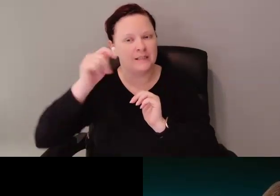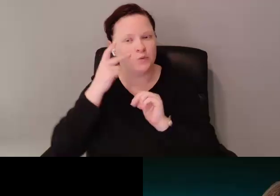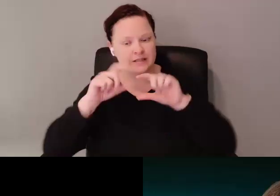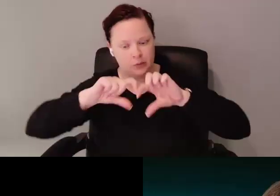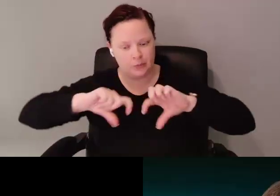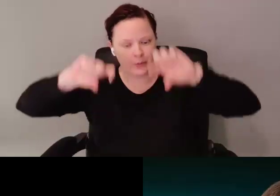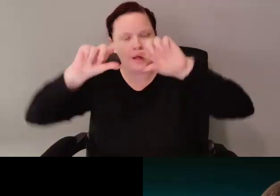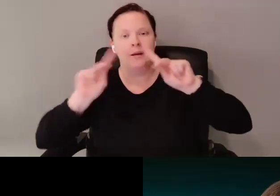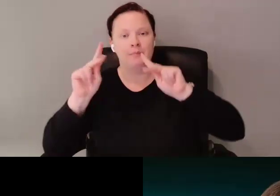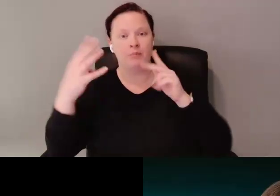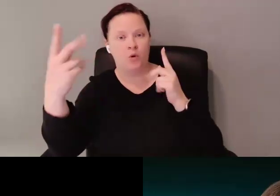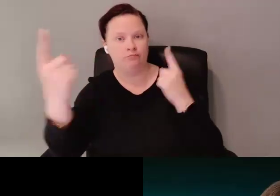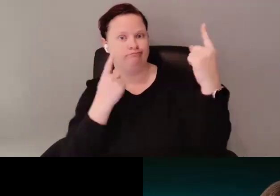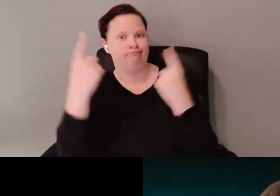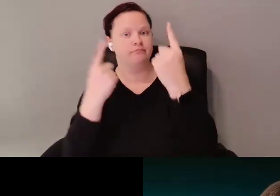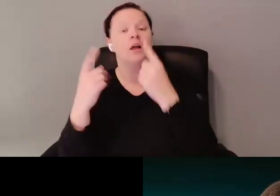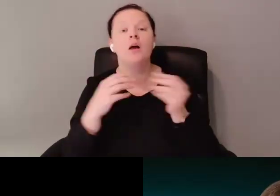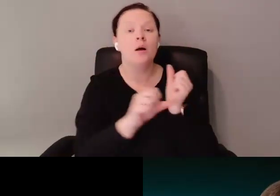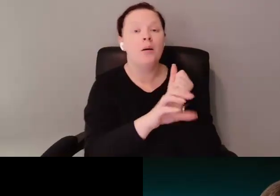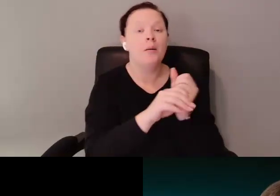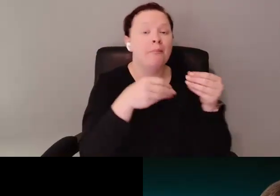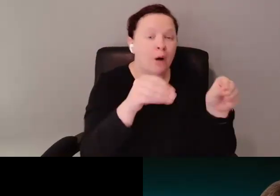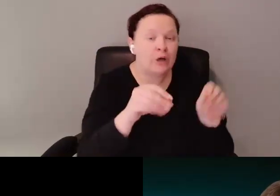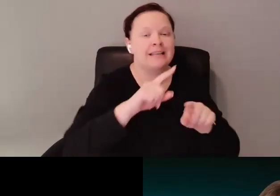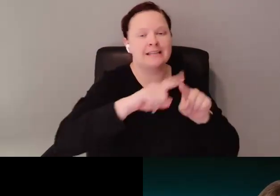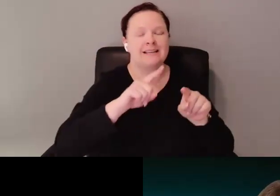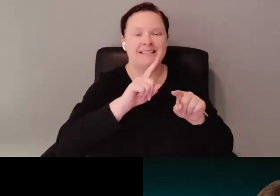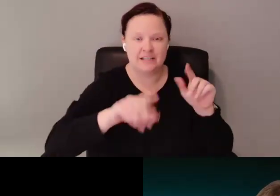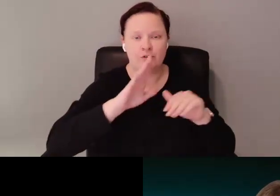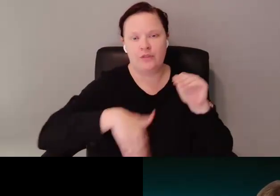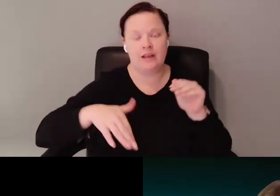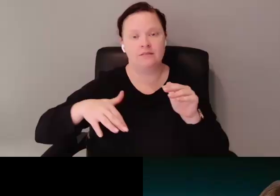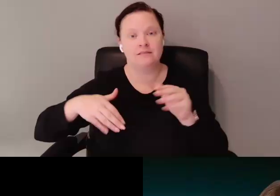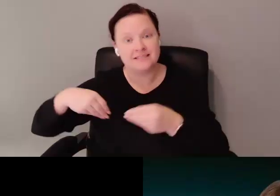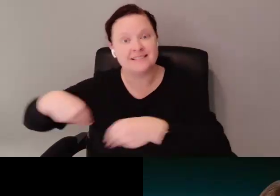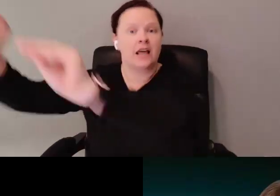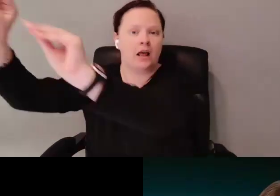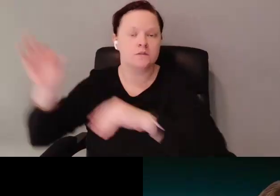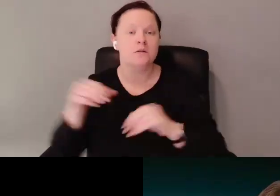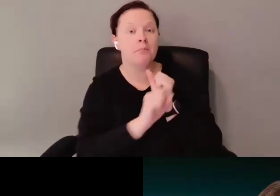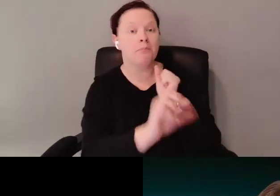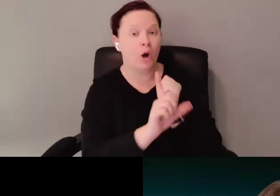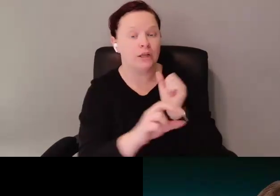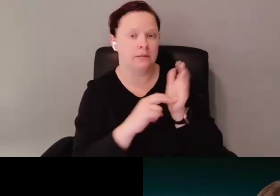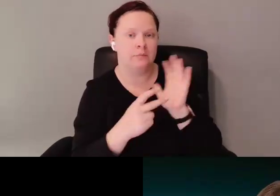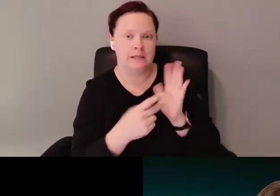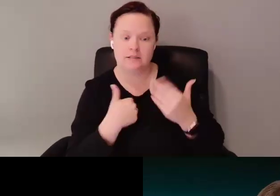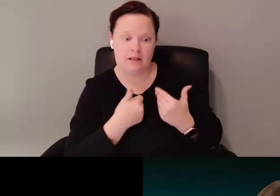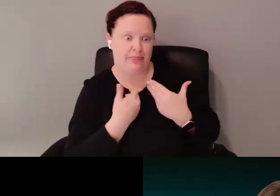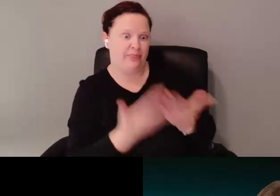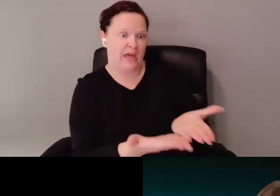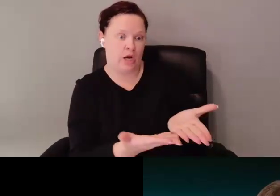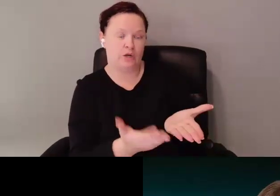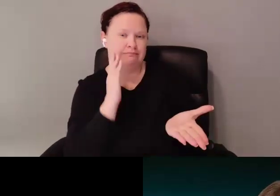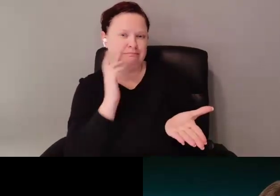it, marketing is different from sales. Marketing is putting it out there and hoping people come to you, right? It could